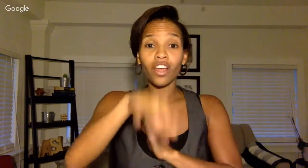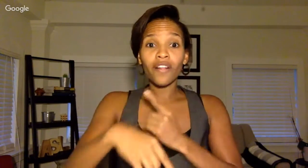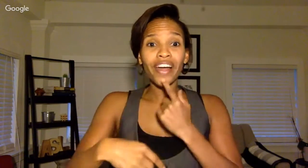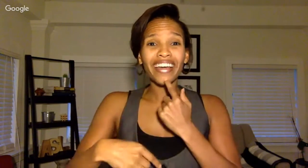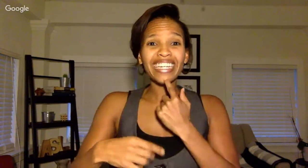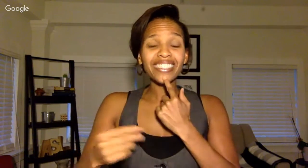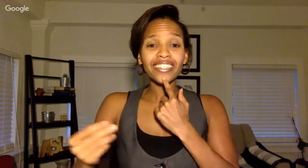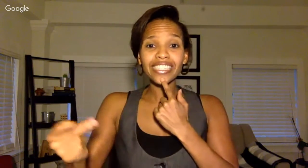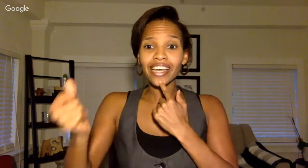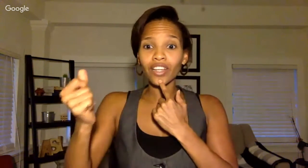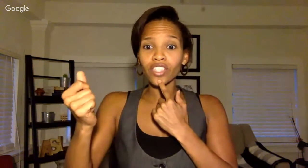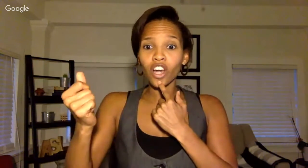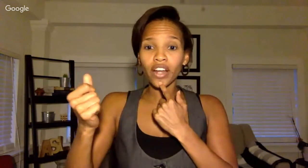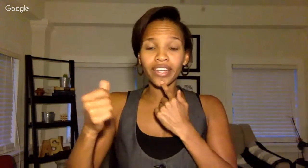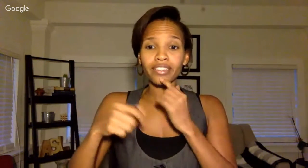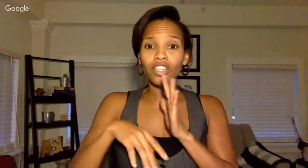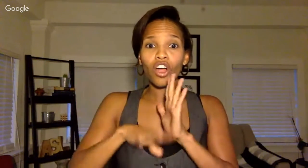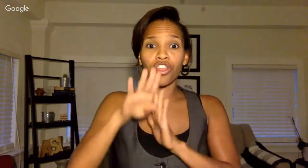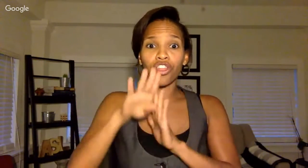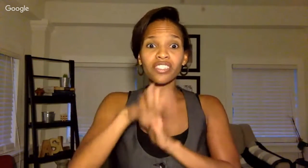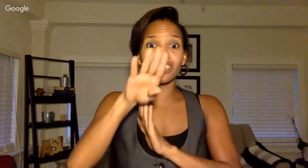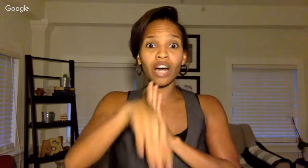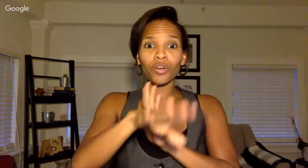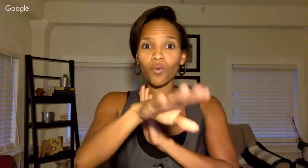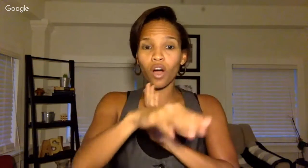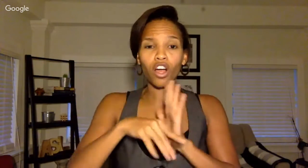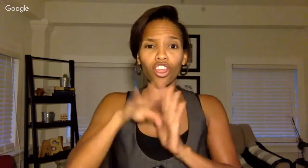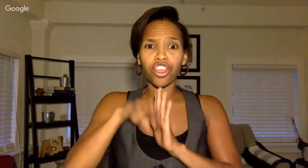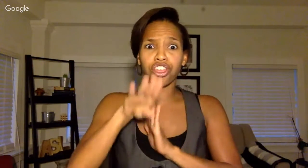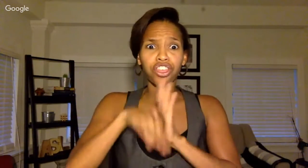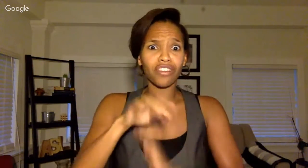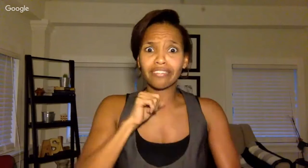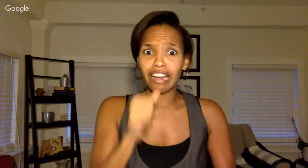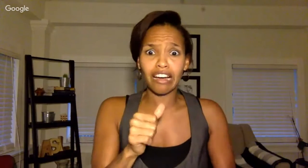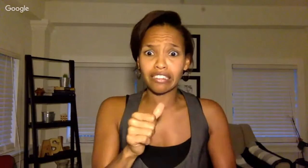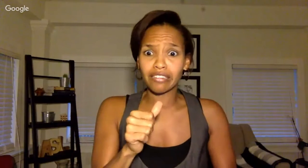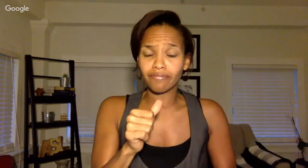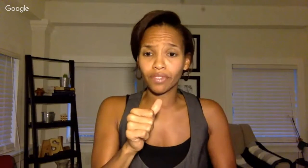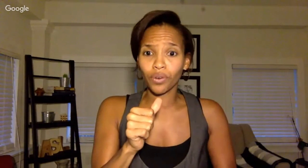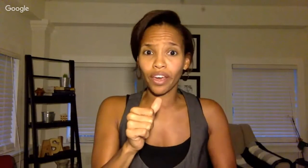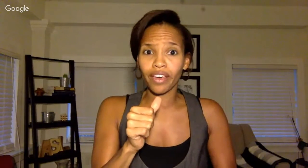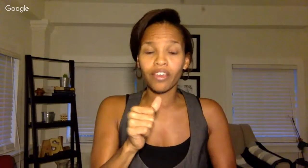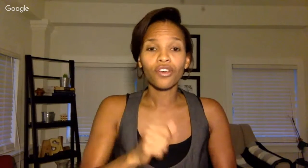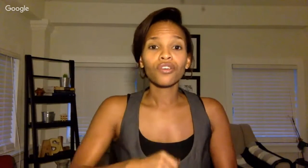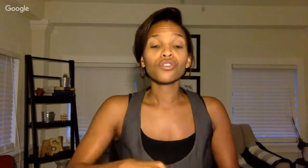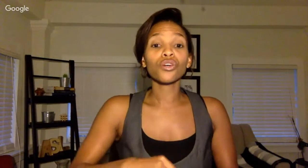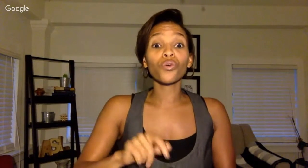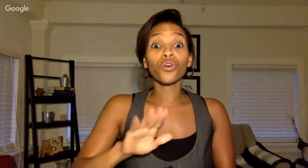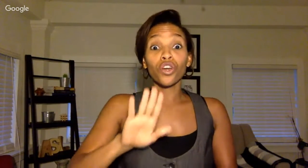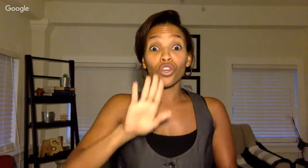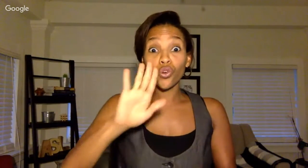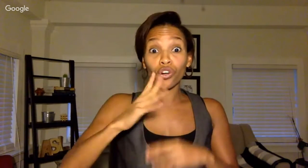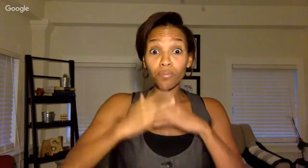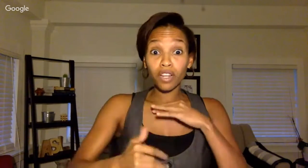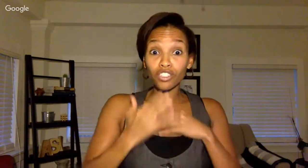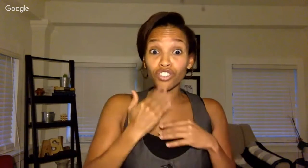that instantly tells the audience, this is not what we want, not, okay? So your blood